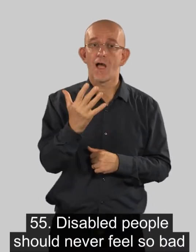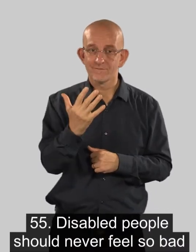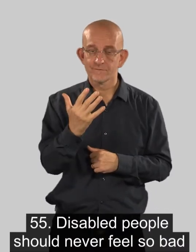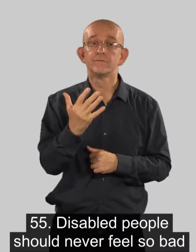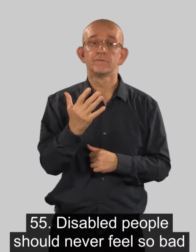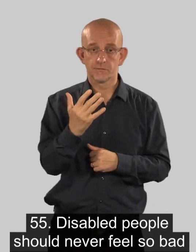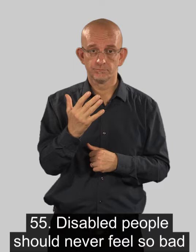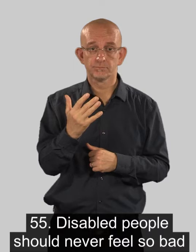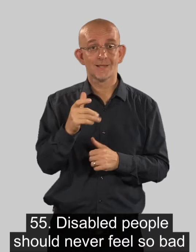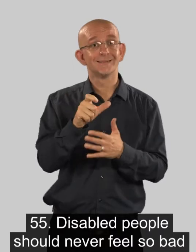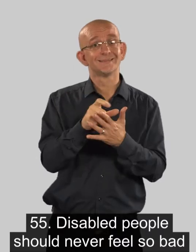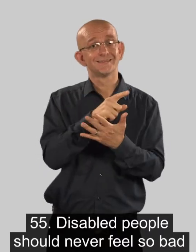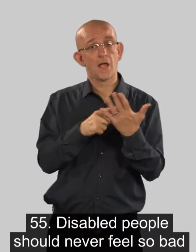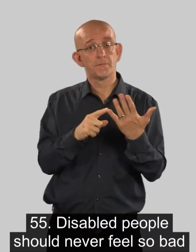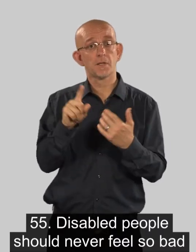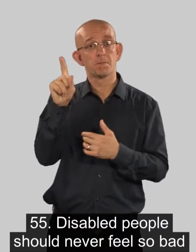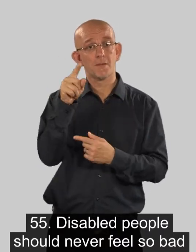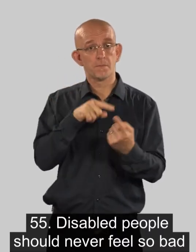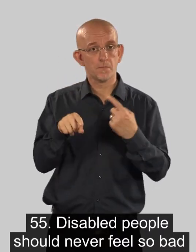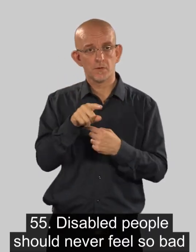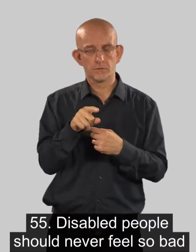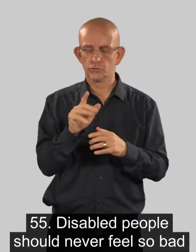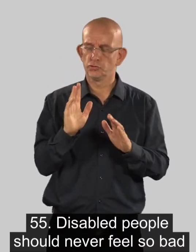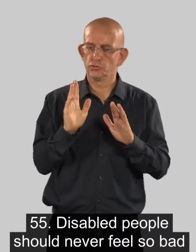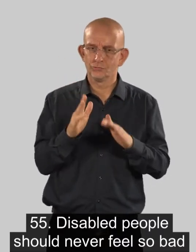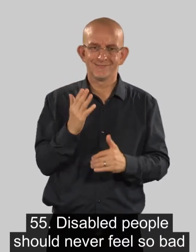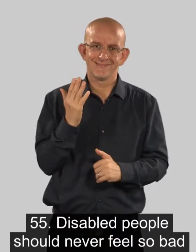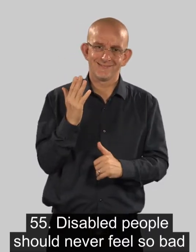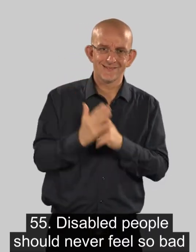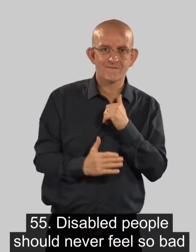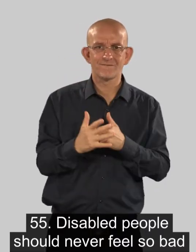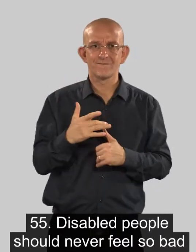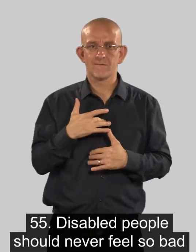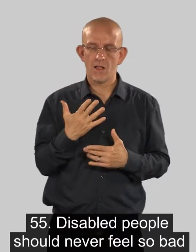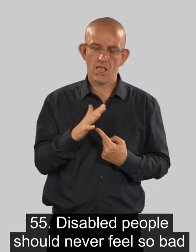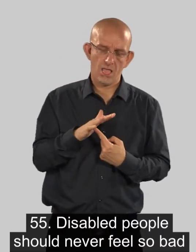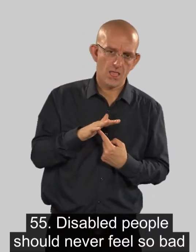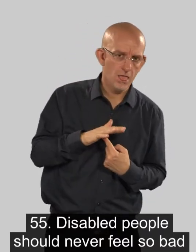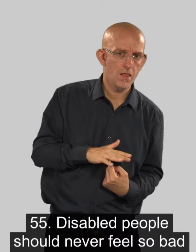55. Disabled people should never feel so bad that they want to kill themselves.